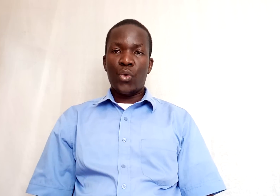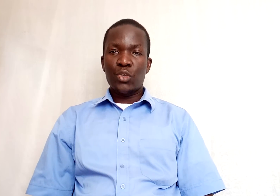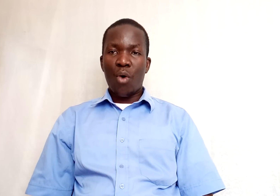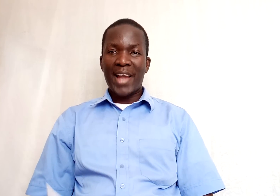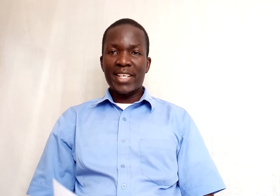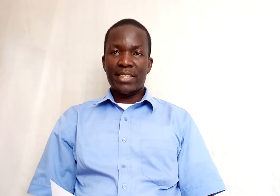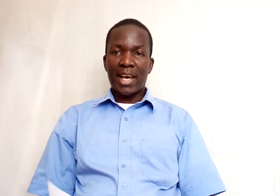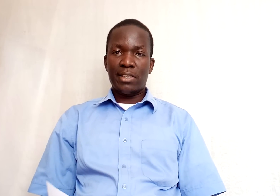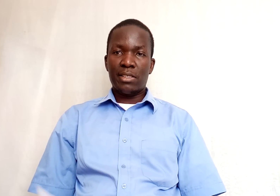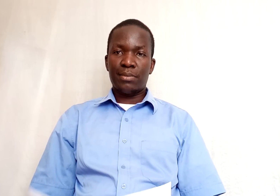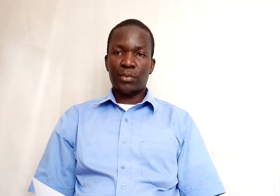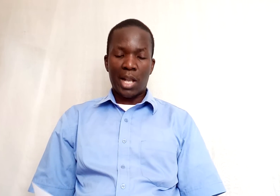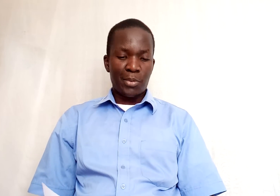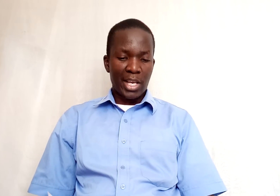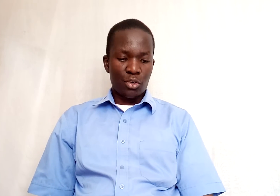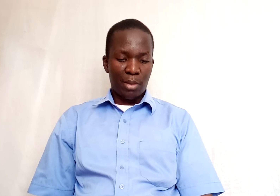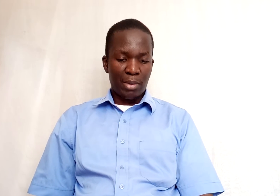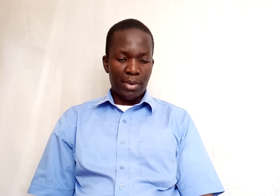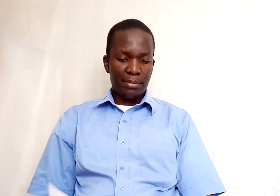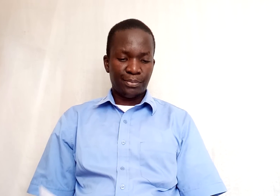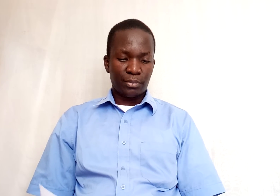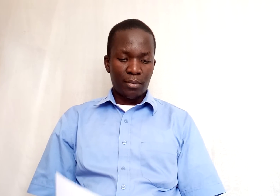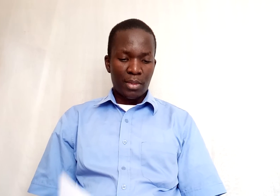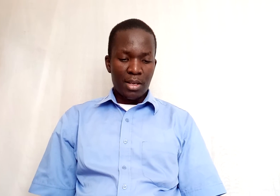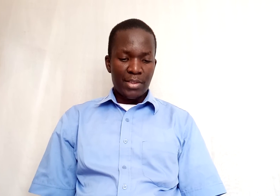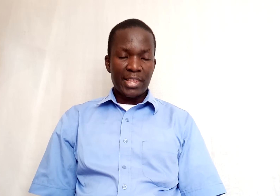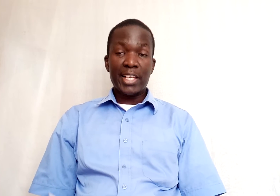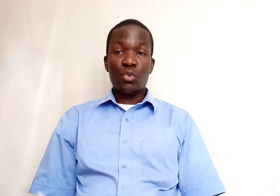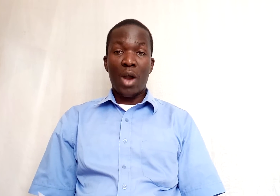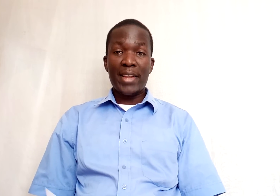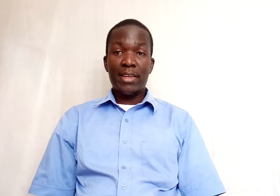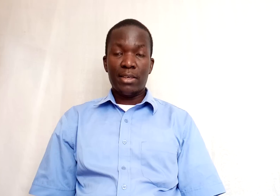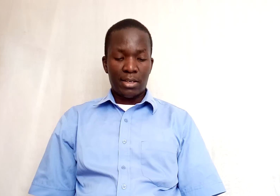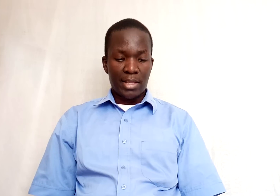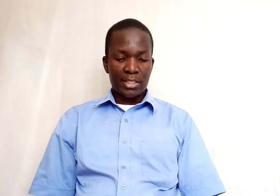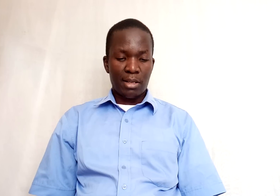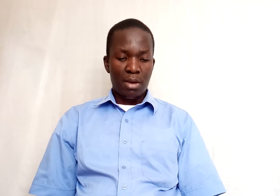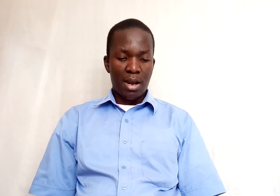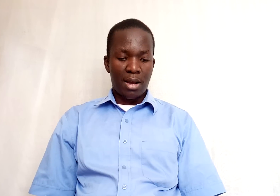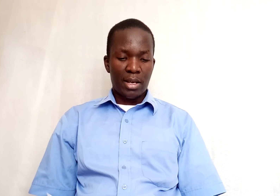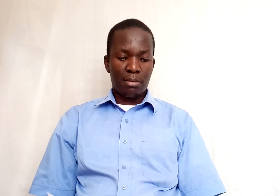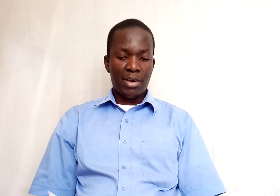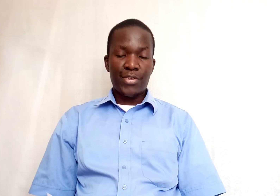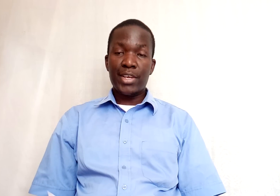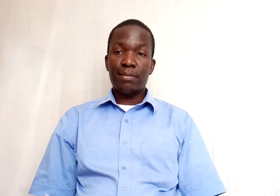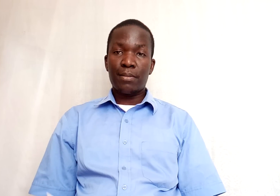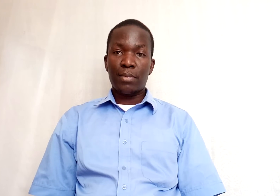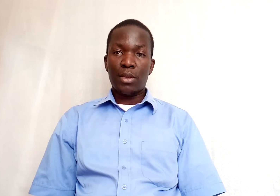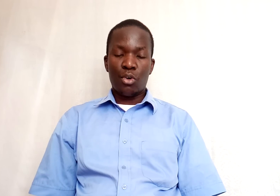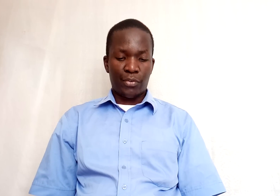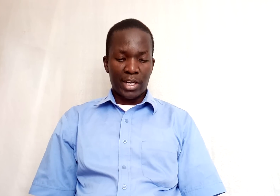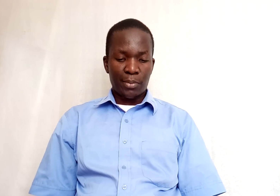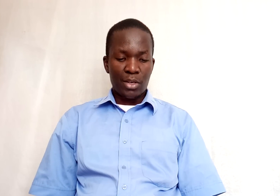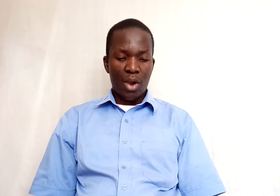which word is that? Capture it on a paper. The next word, that's number 3 on finger-spelled